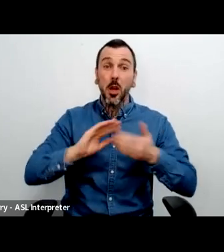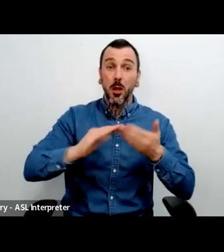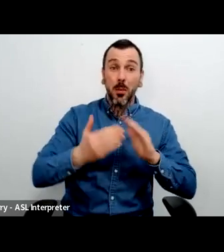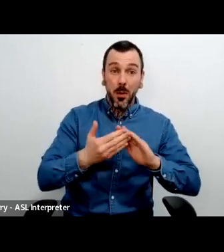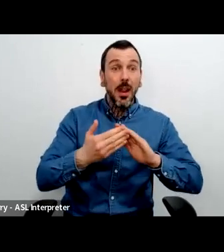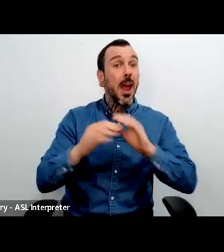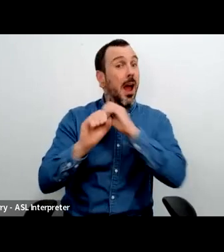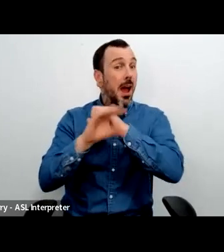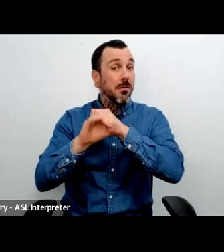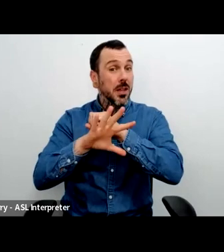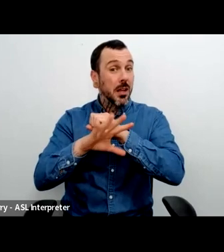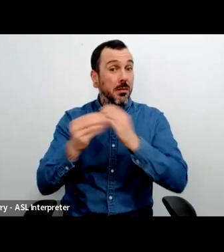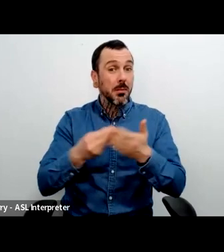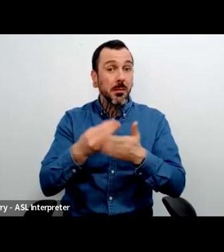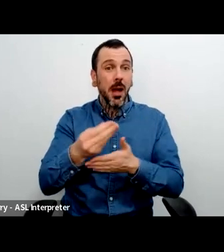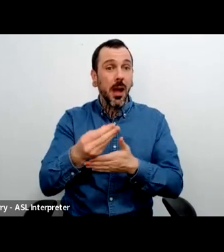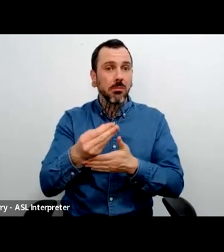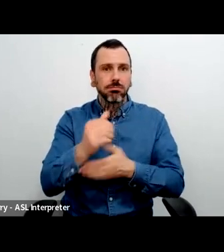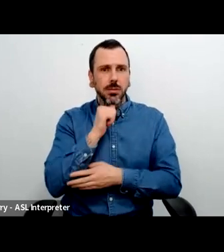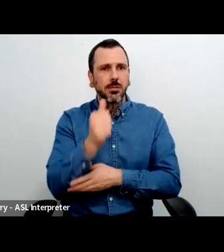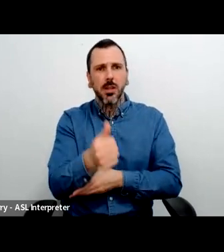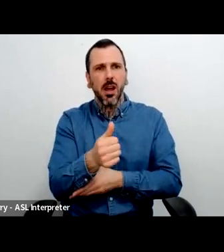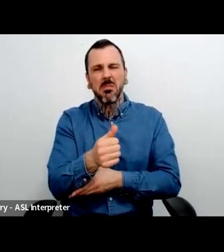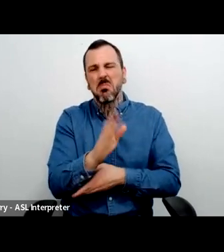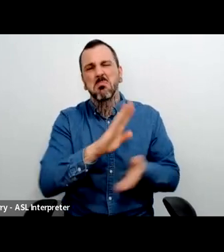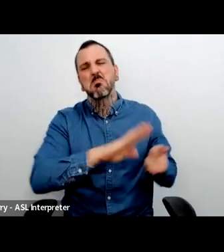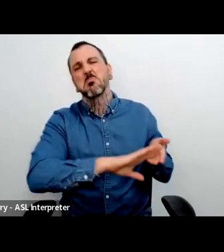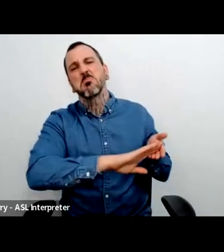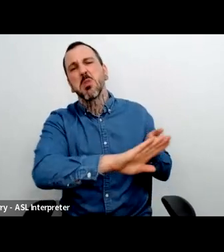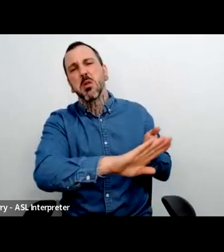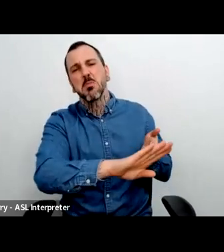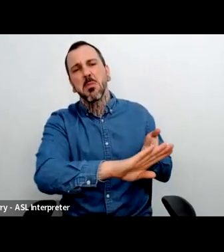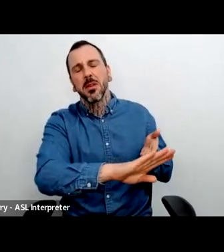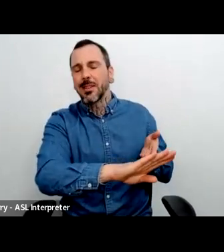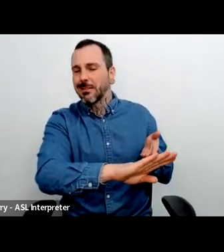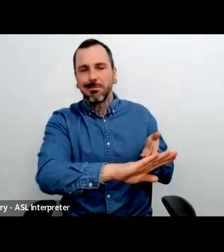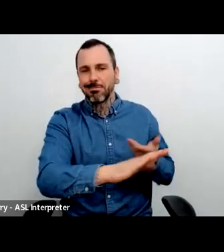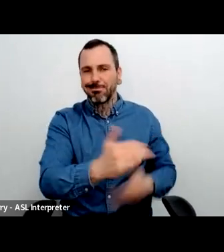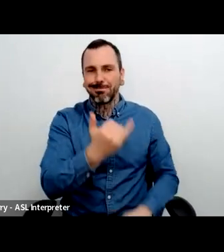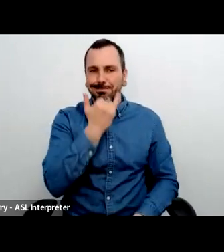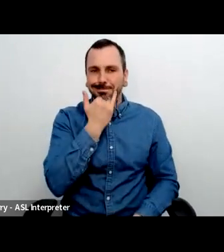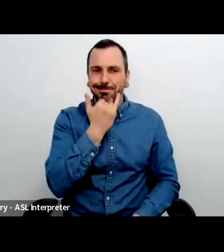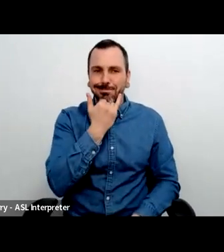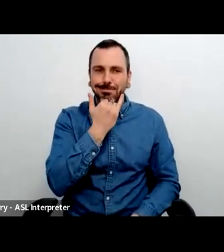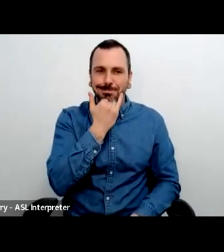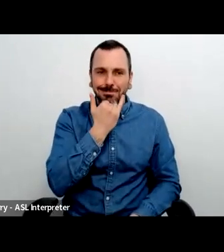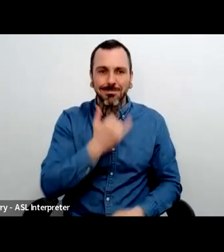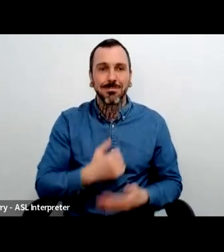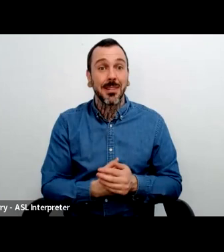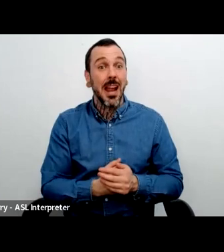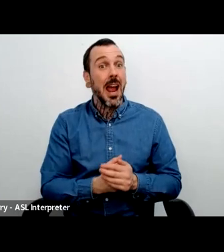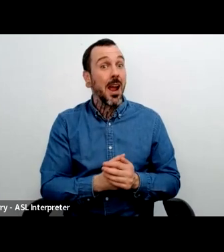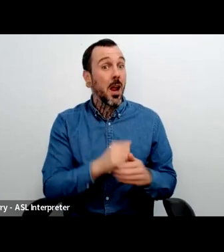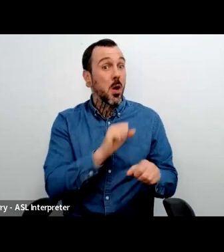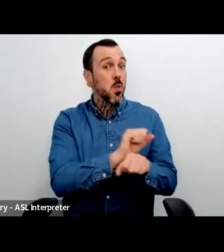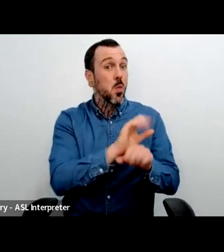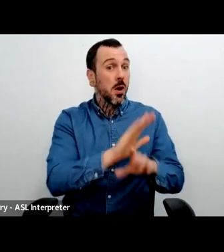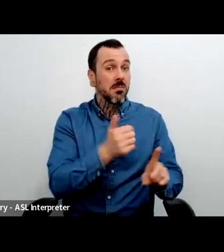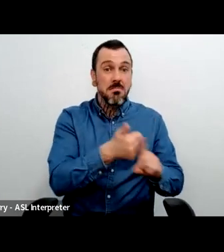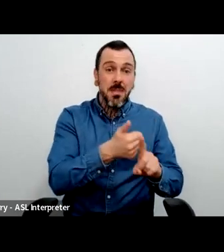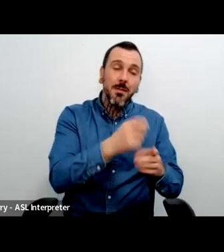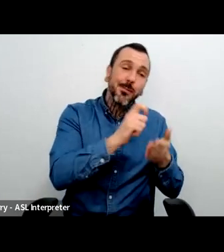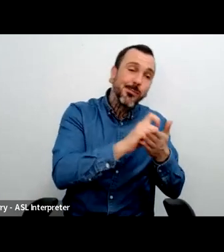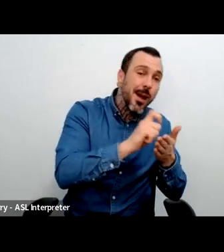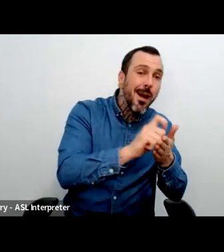And it's been devastating for so many people I know who wrote about culture, but also for